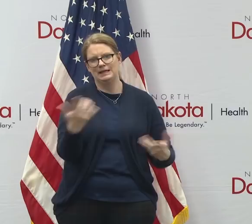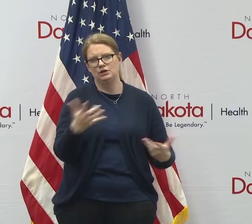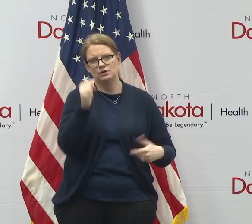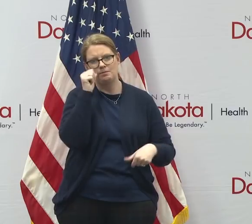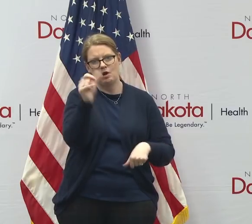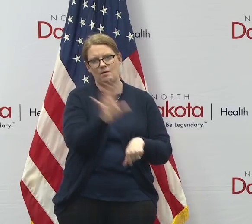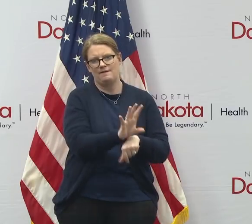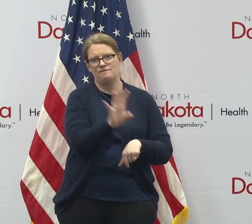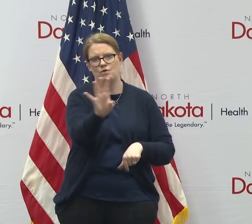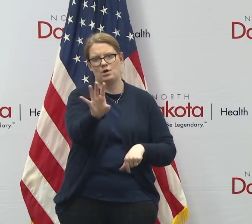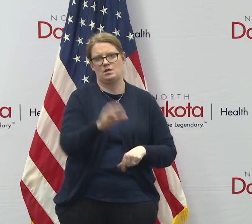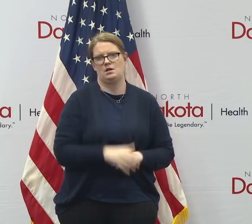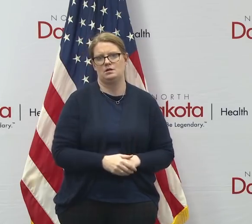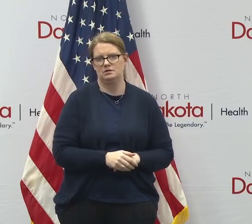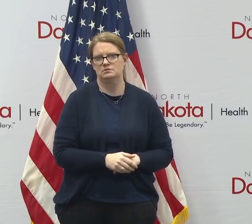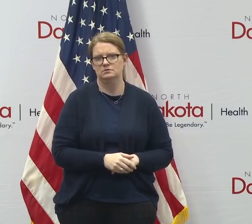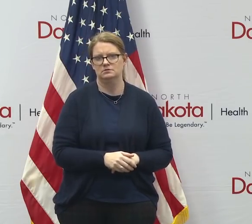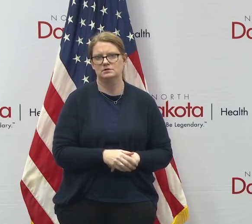o'clock.